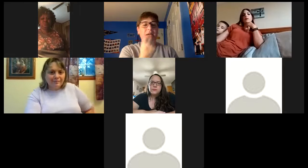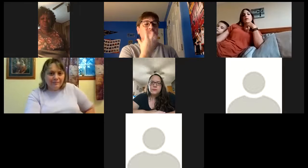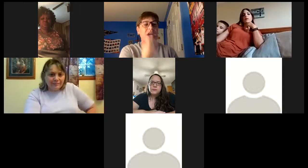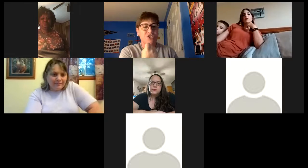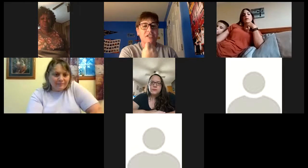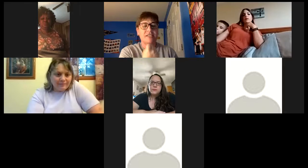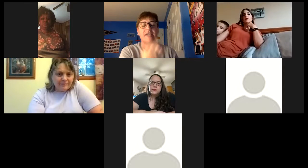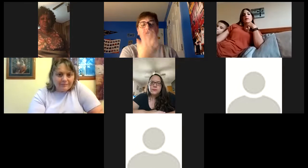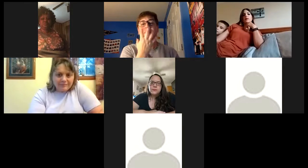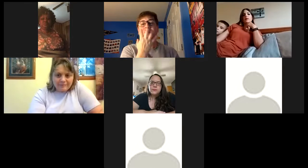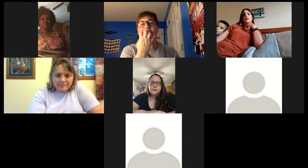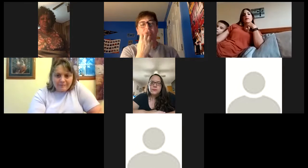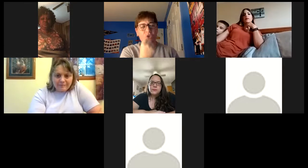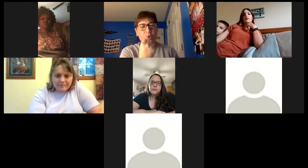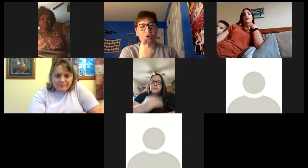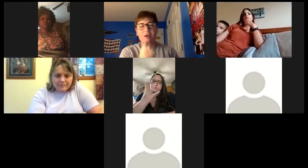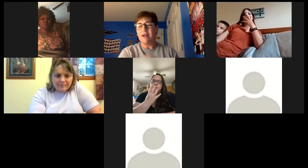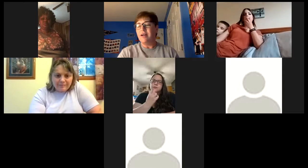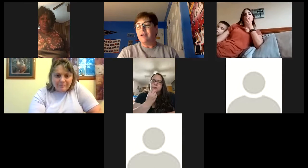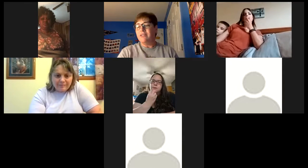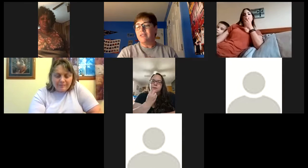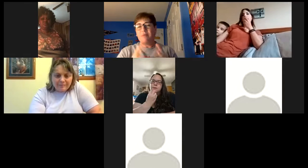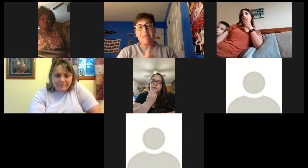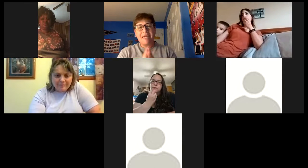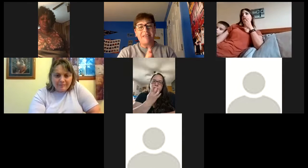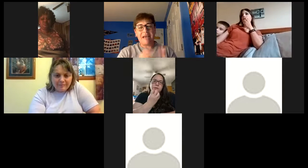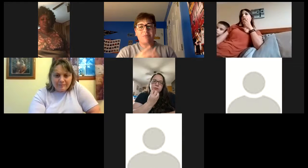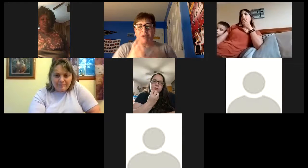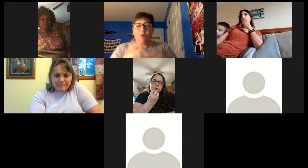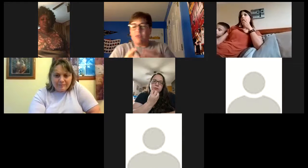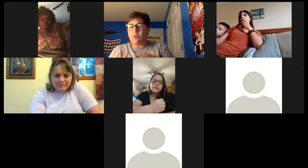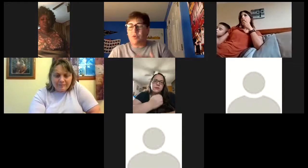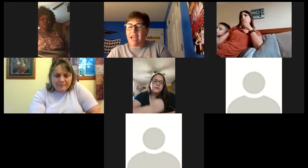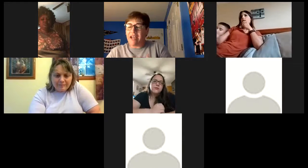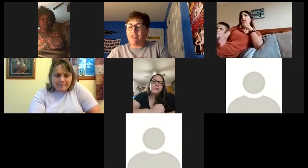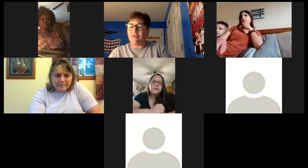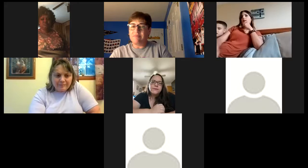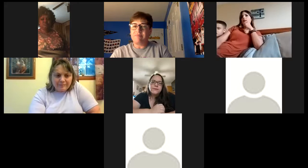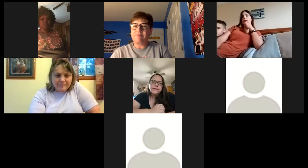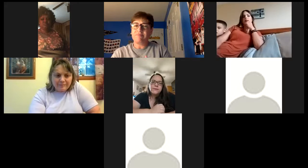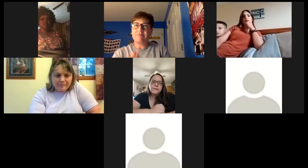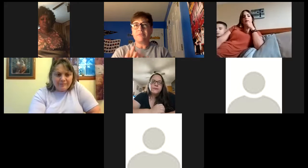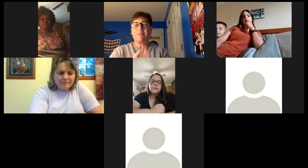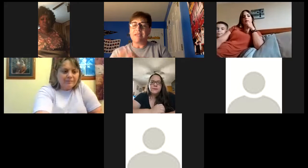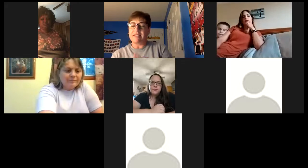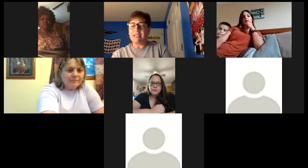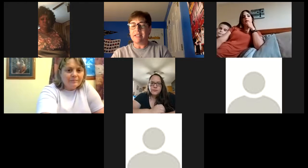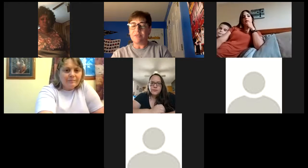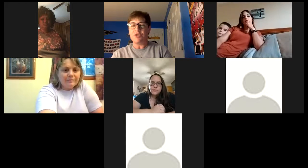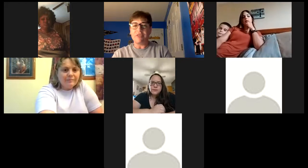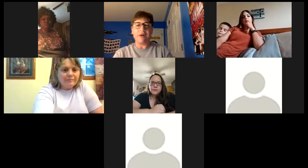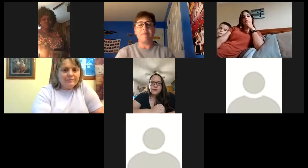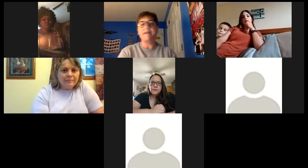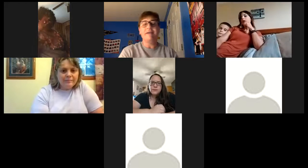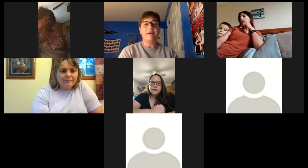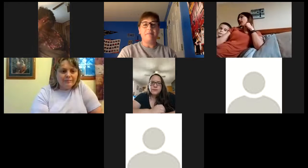means like precious. It can also mean adore. So to me, that almost would be a synonym